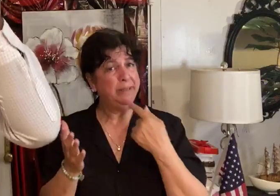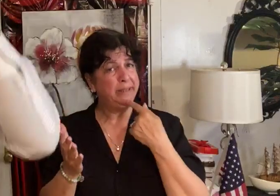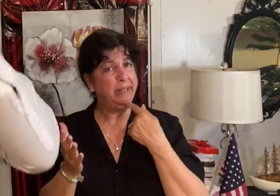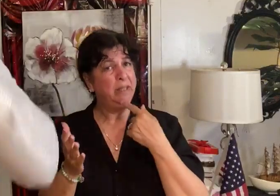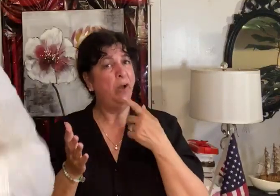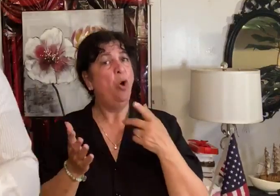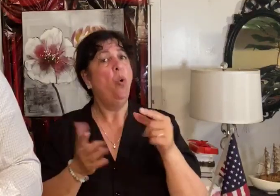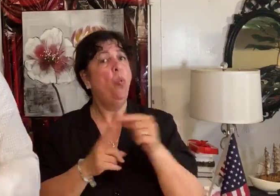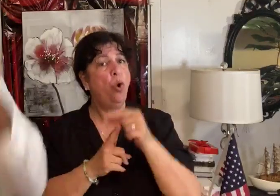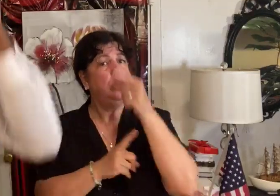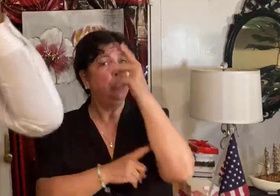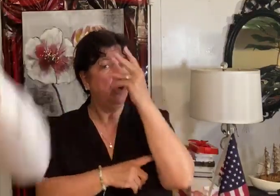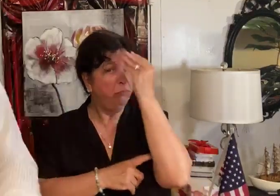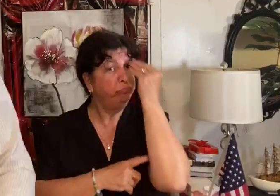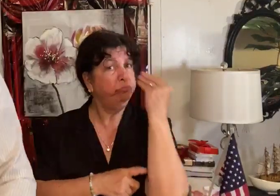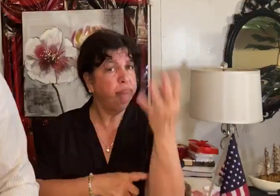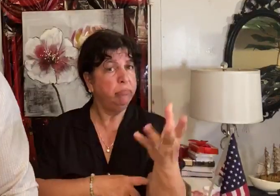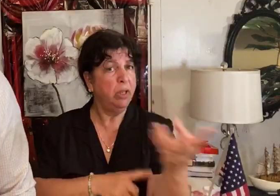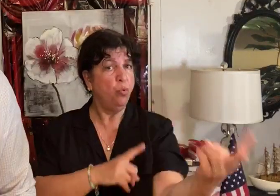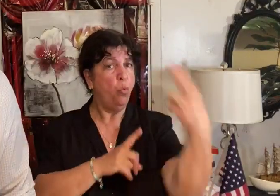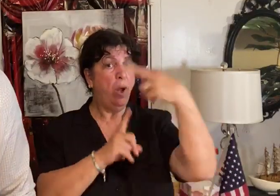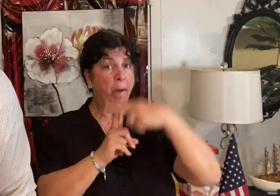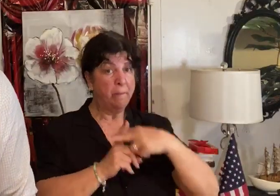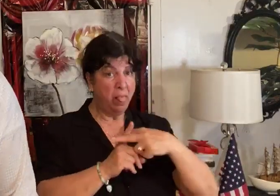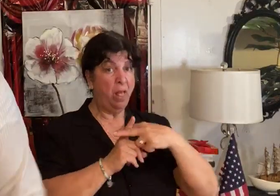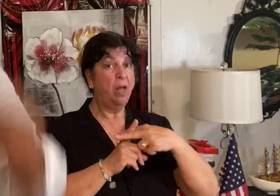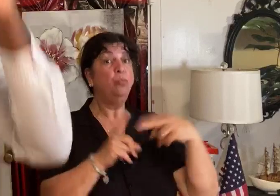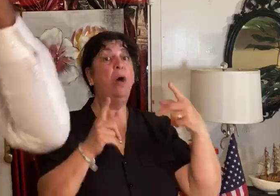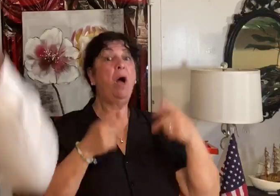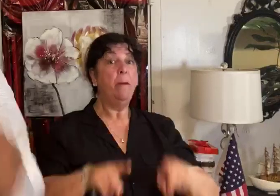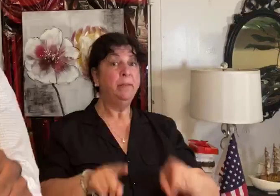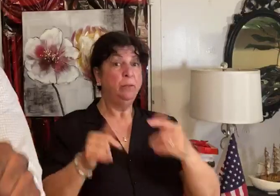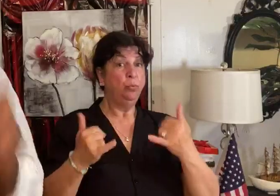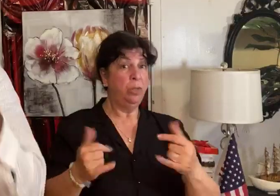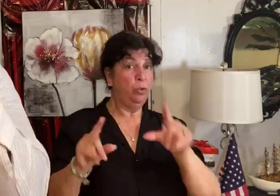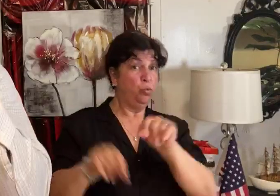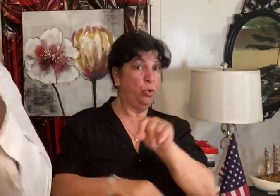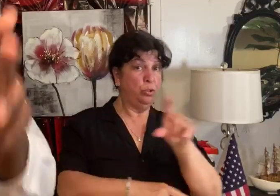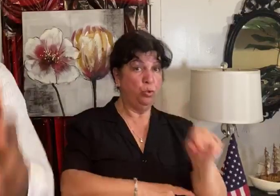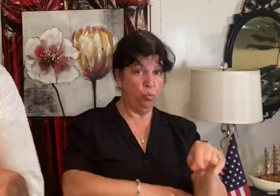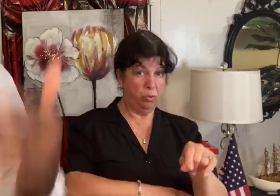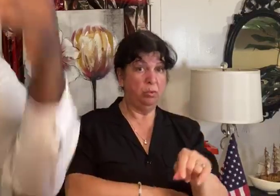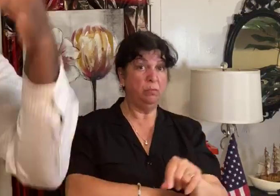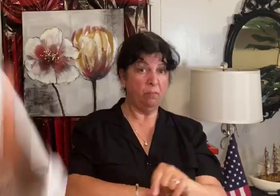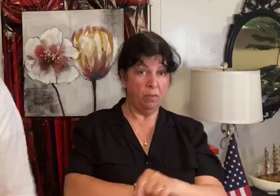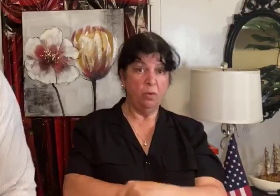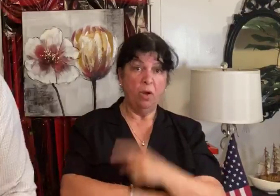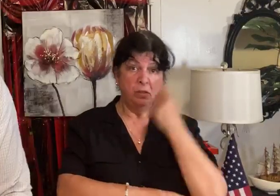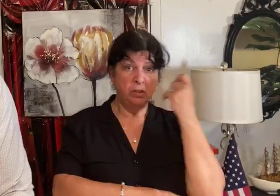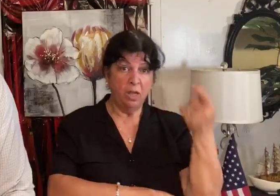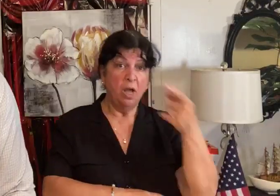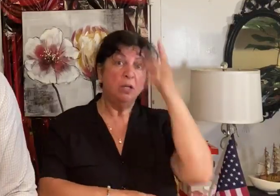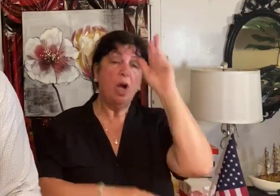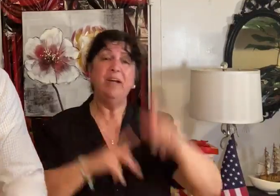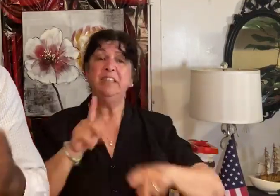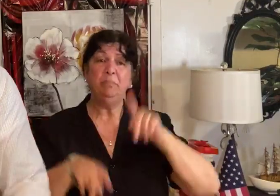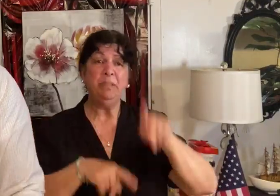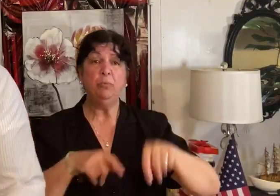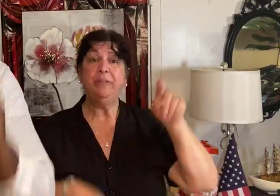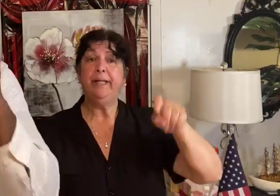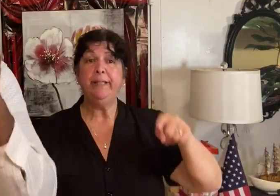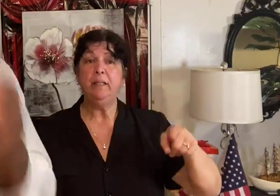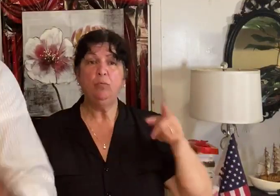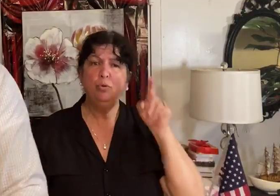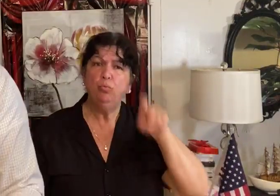to take the word of God and apply it to what's going on today. Apply it to what I understand God's people need right here, right